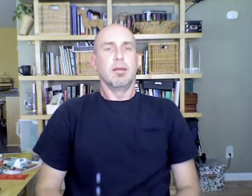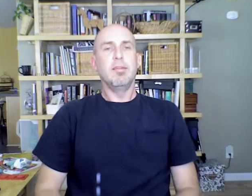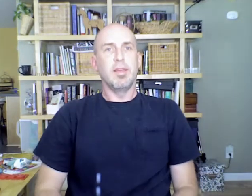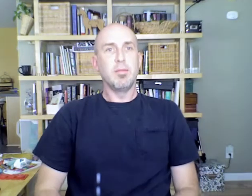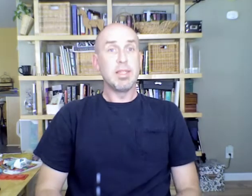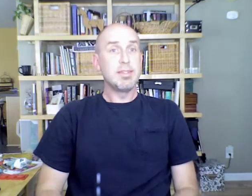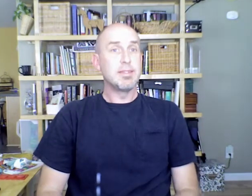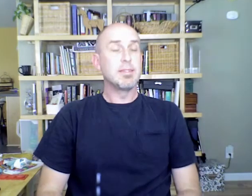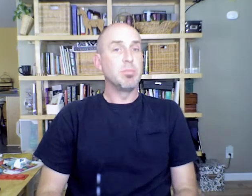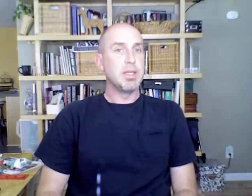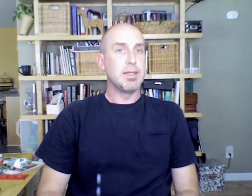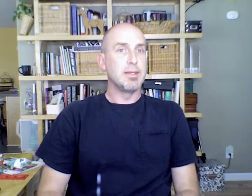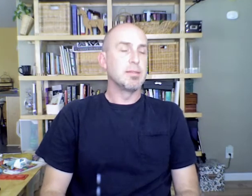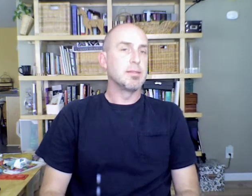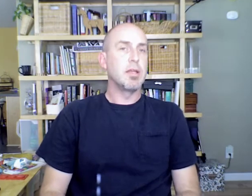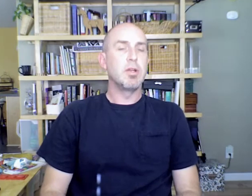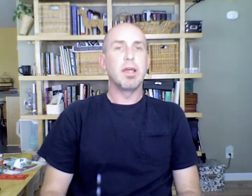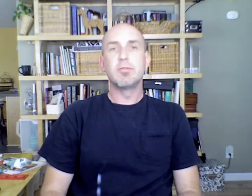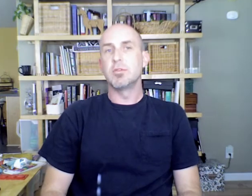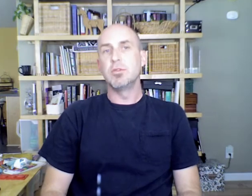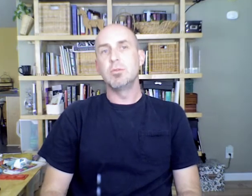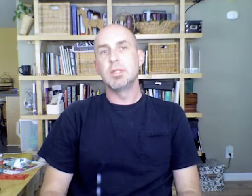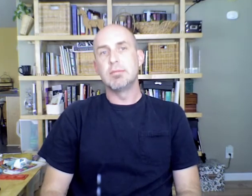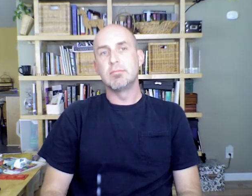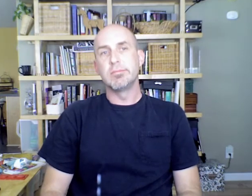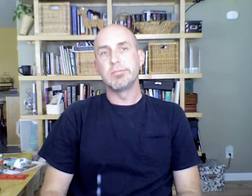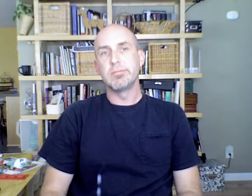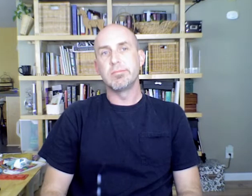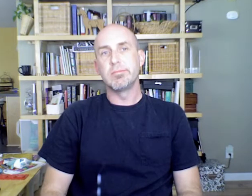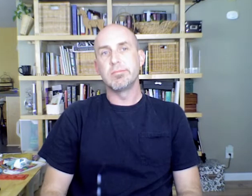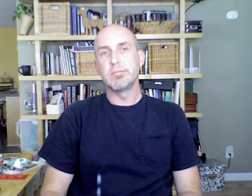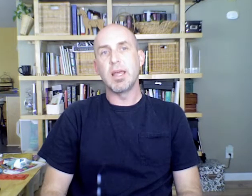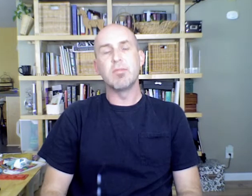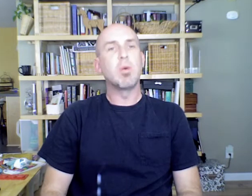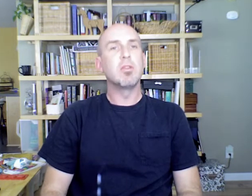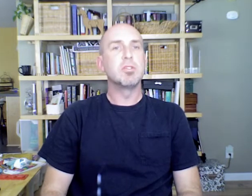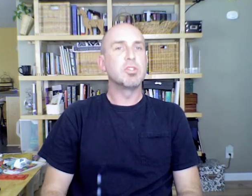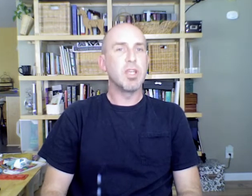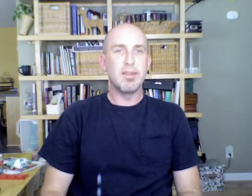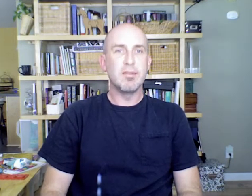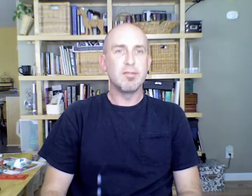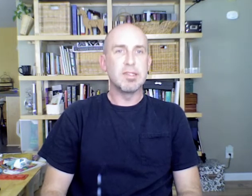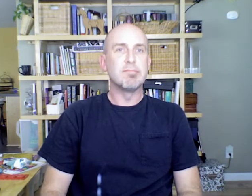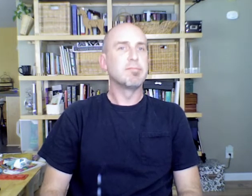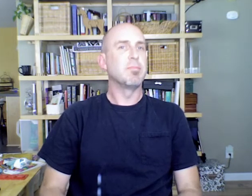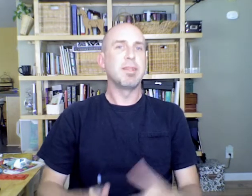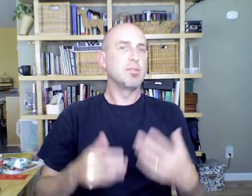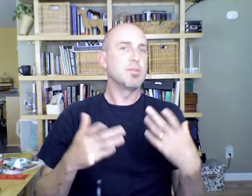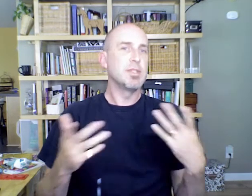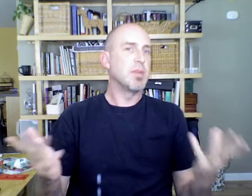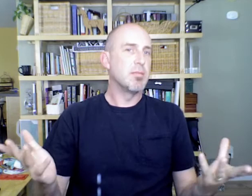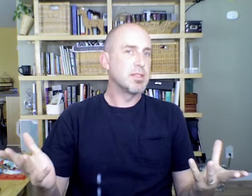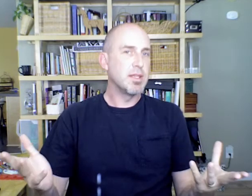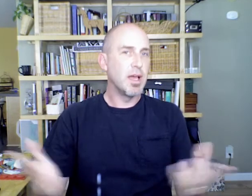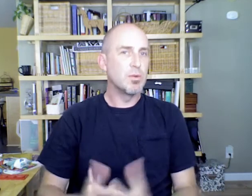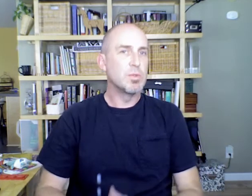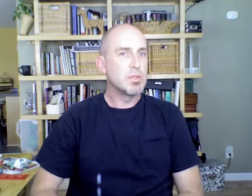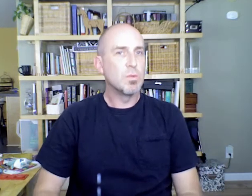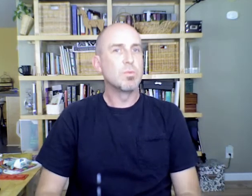Hi families, it's me. It's Saturday afternoon and I haven't bothered to shave and I'm letting you see my messy